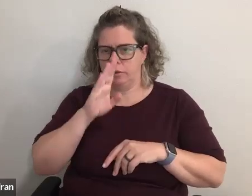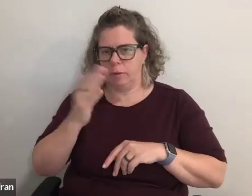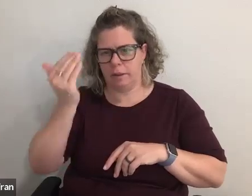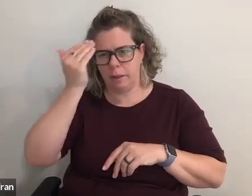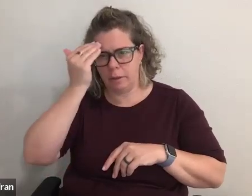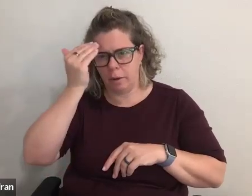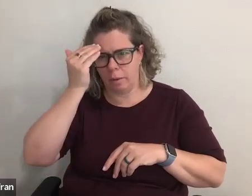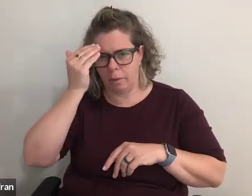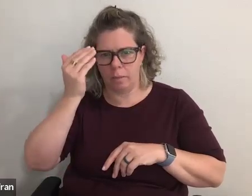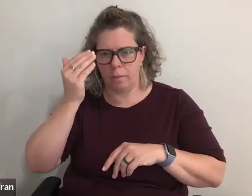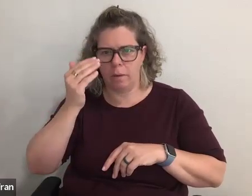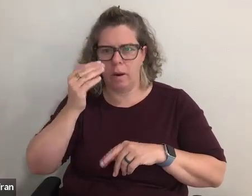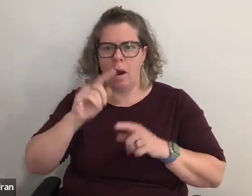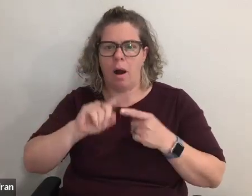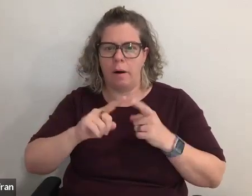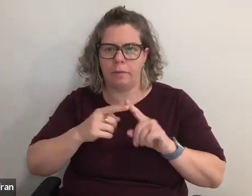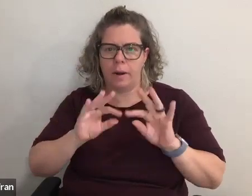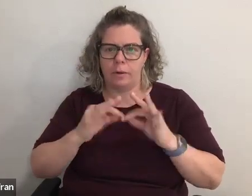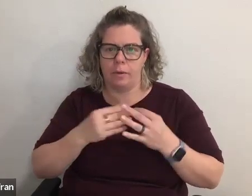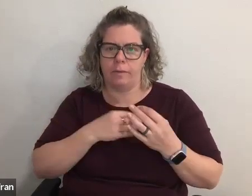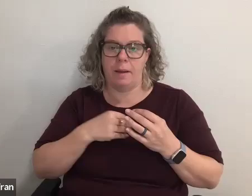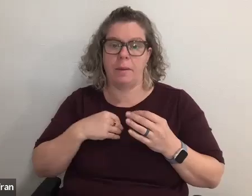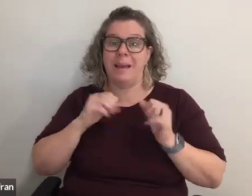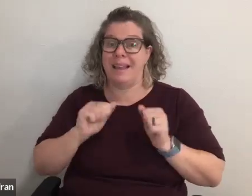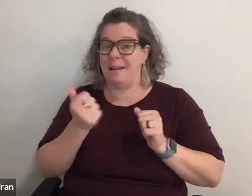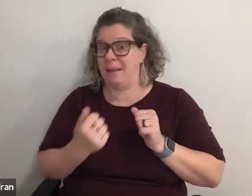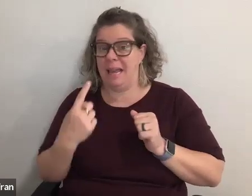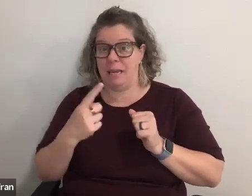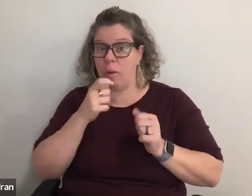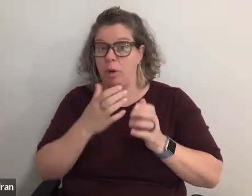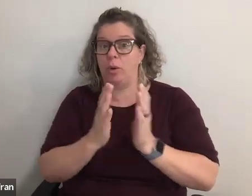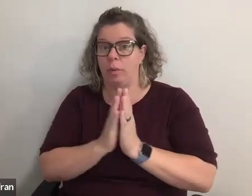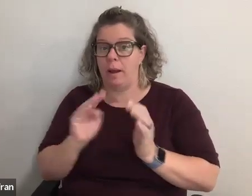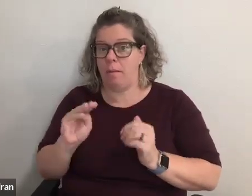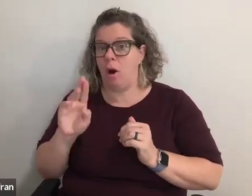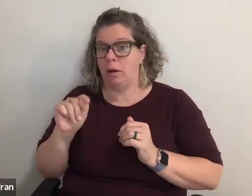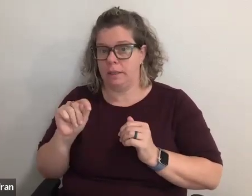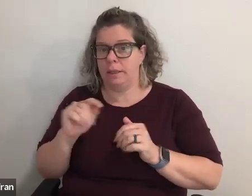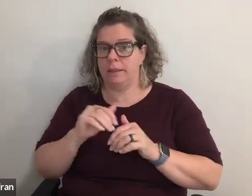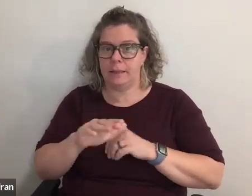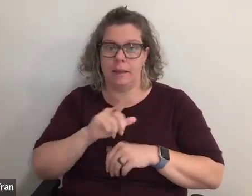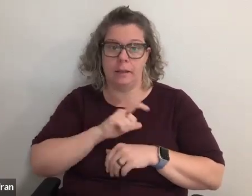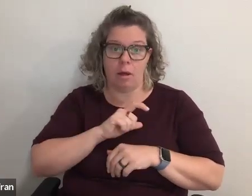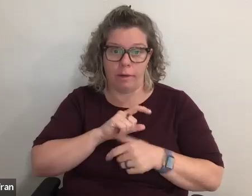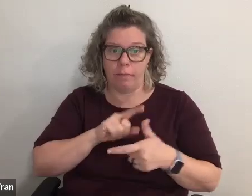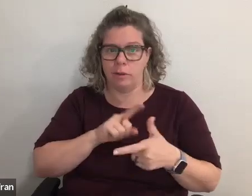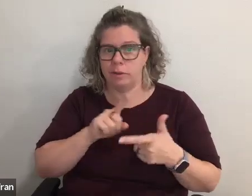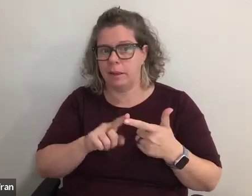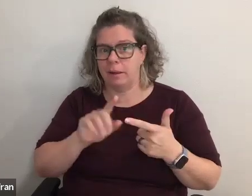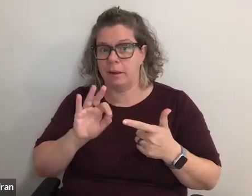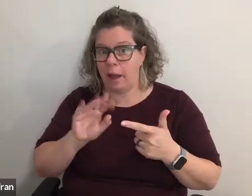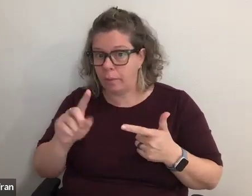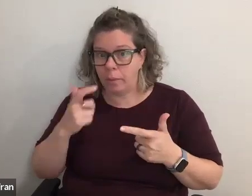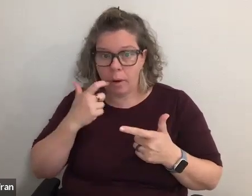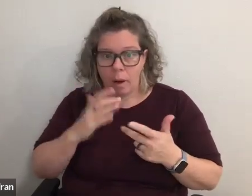friend or family member, request the dispatch. It can be anybody who's requesting it. And we do law enforcement dispatches,